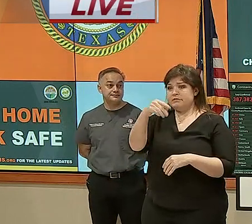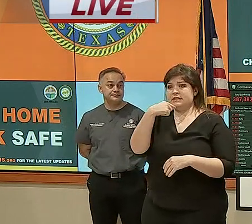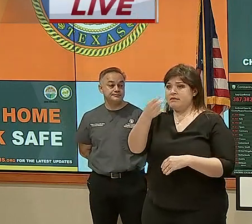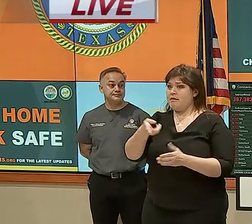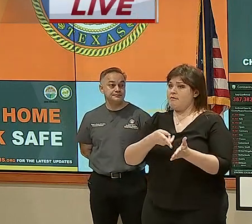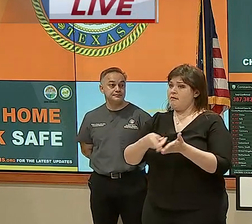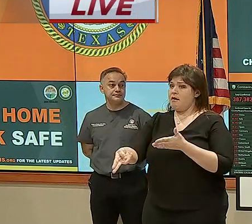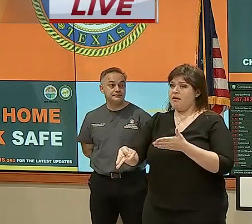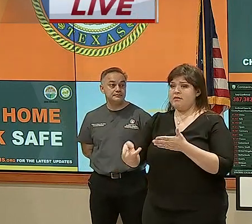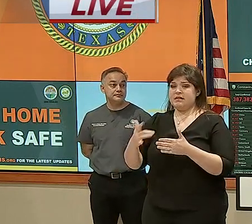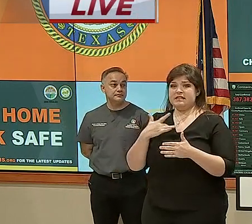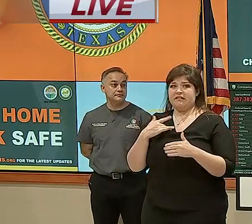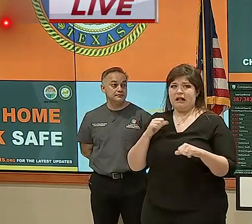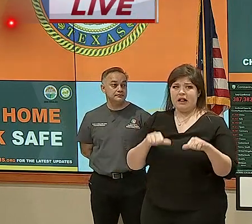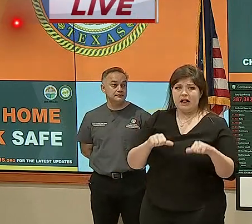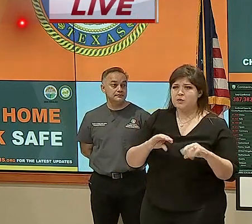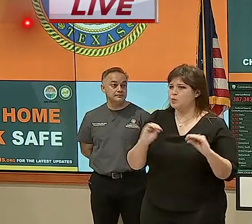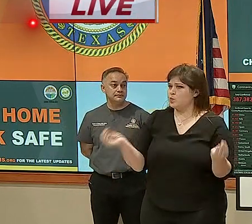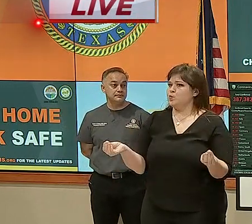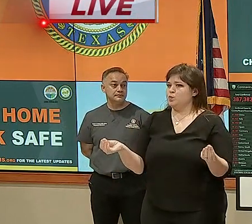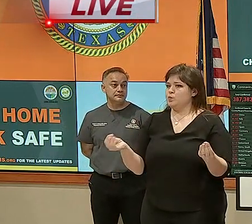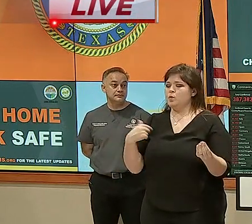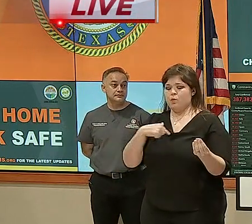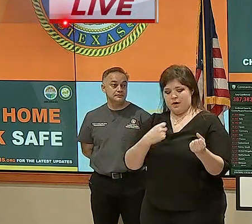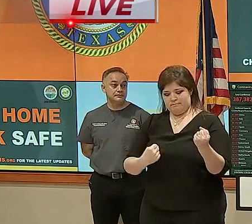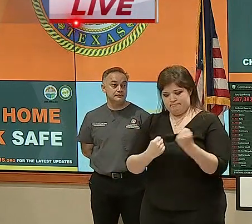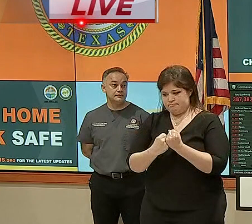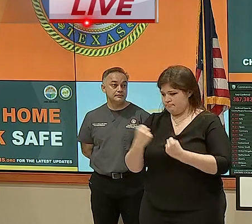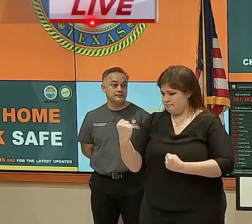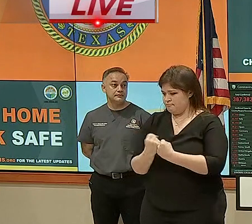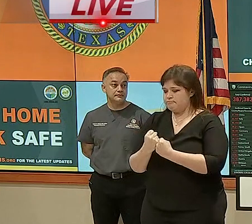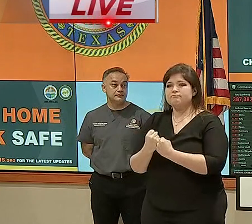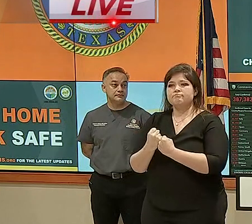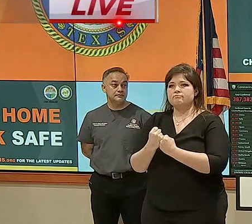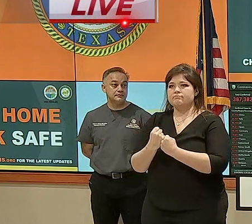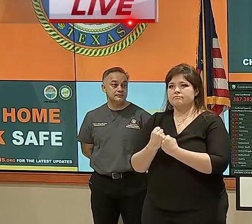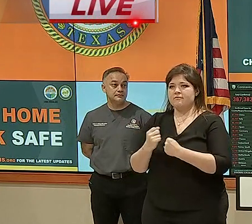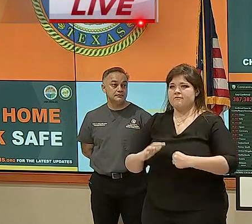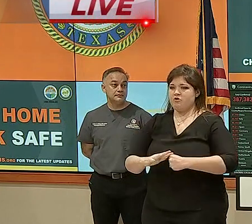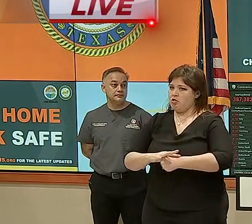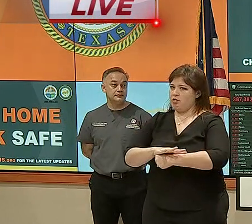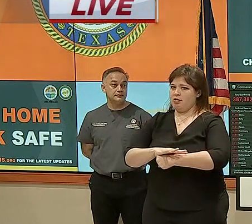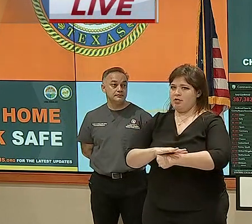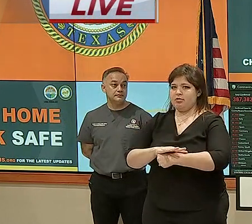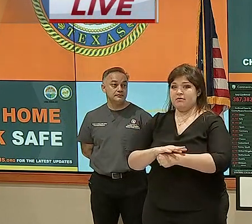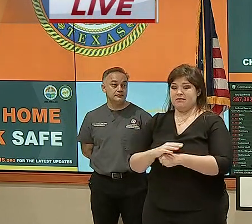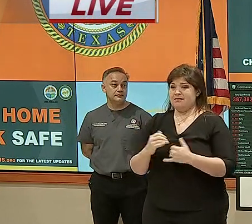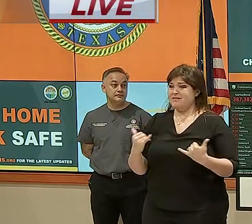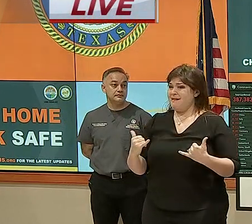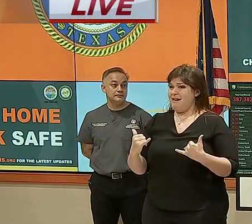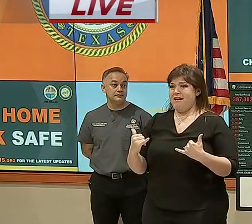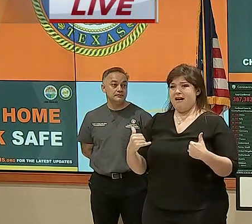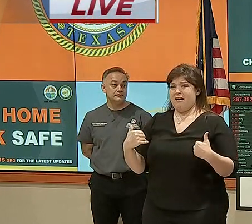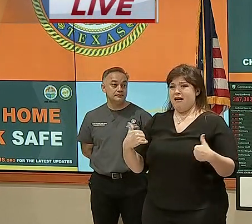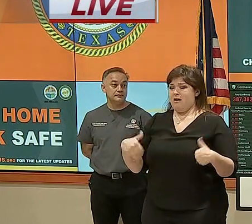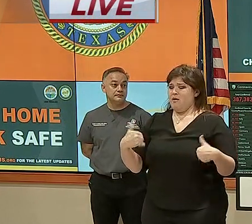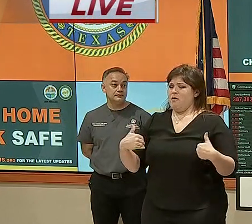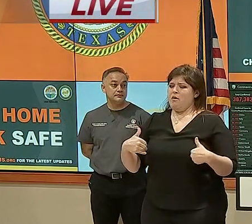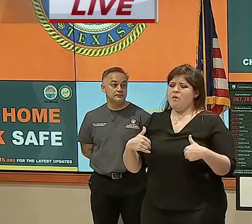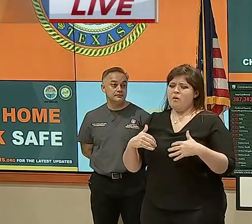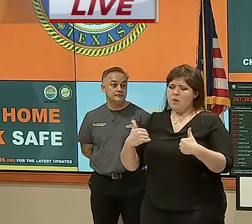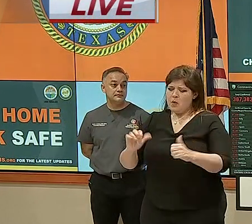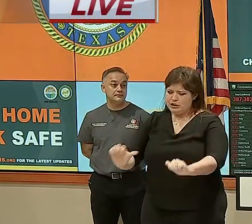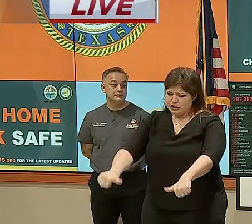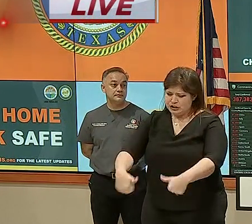the judge and I are standing together. We both recognize that these are very challenging times. In fact, let me go one